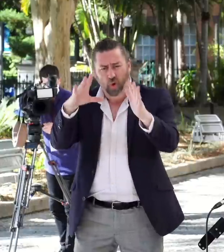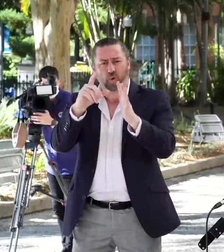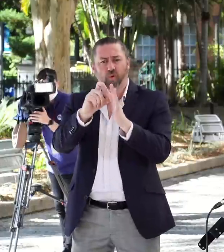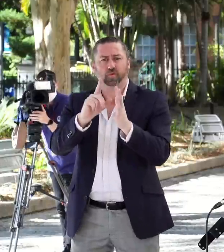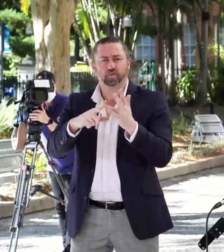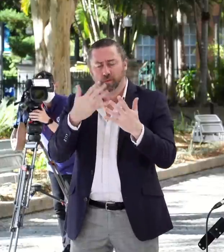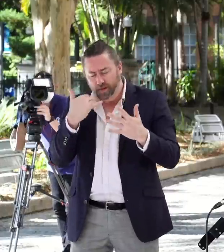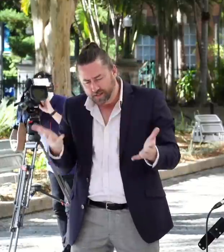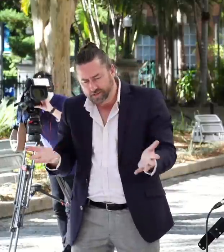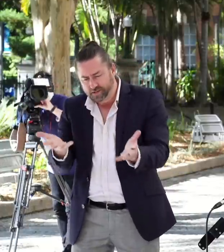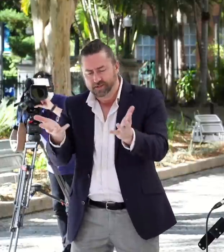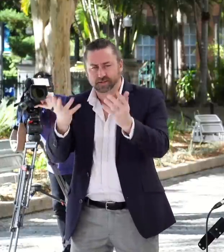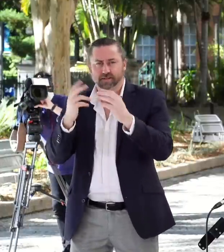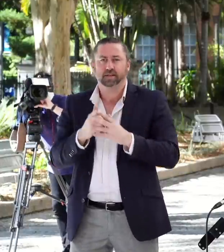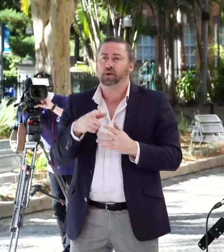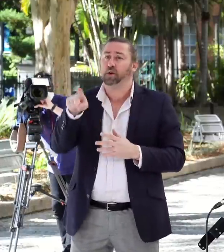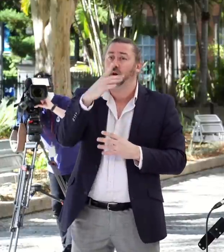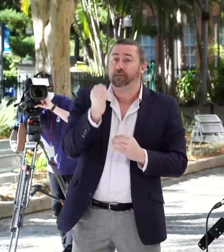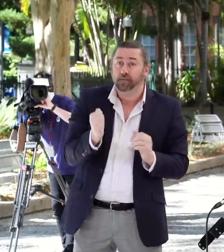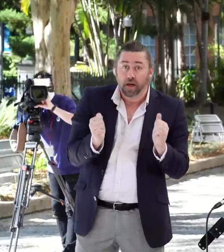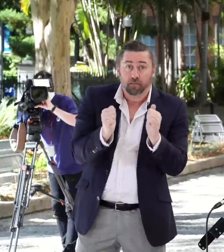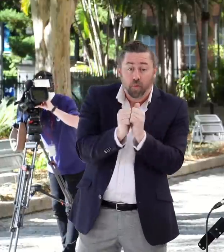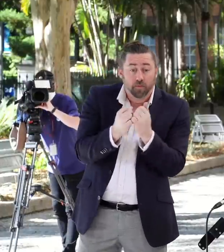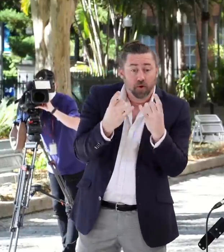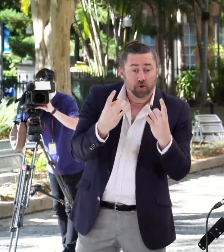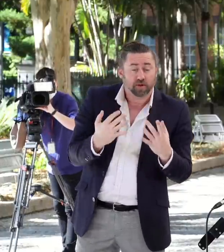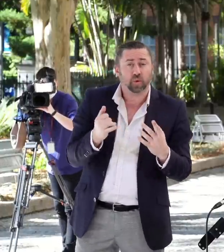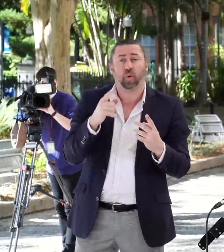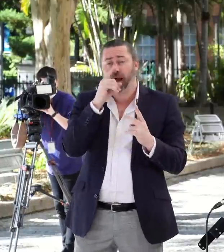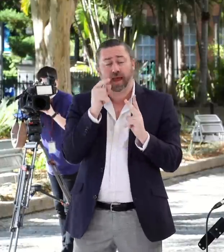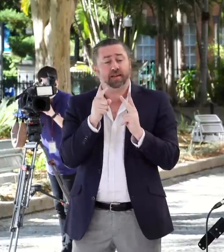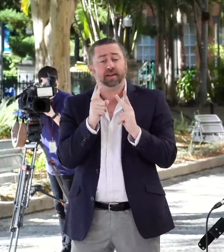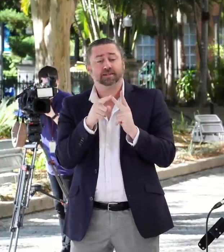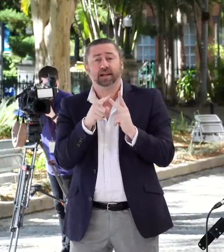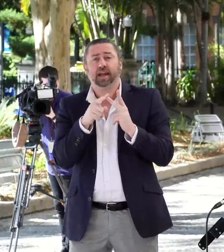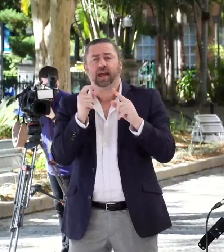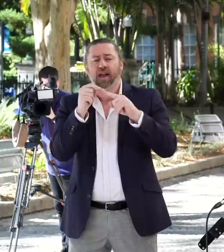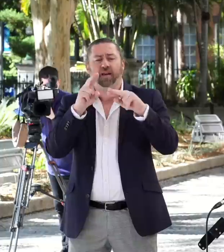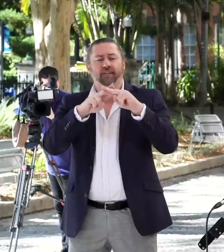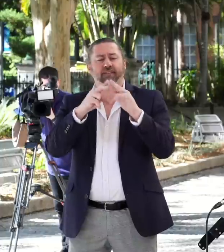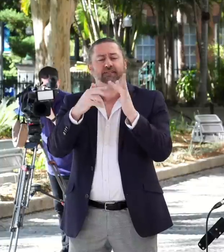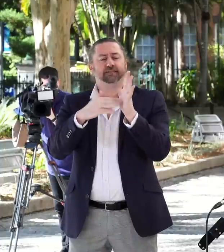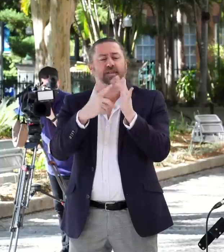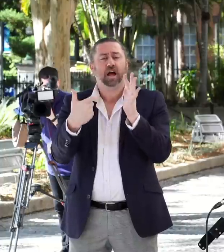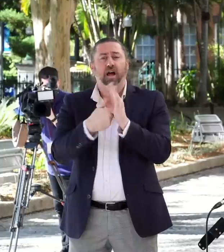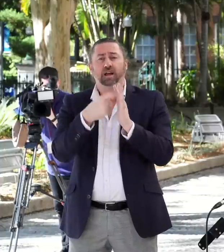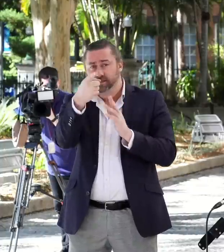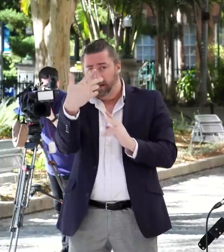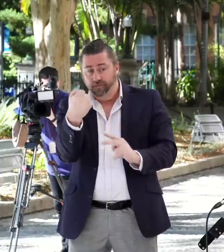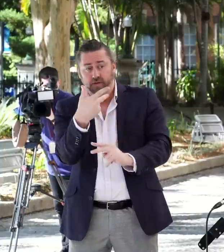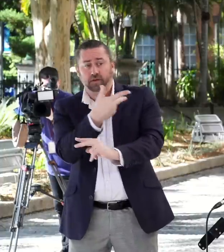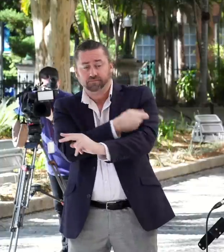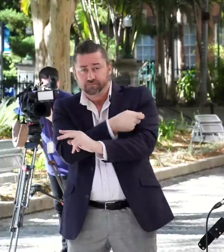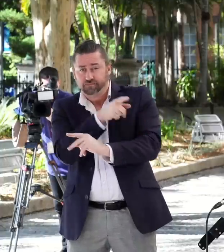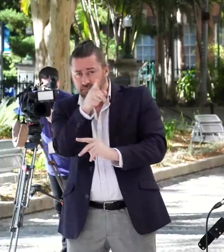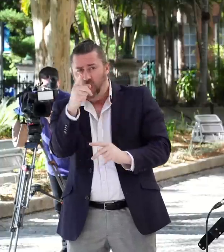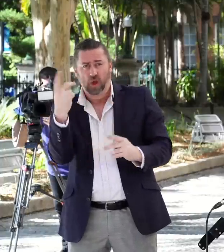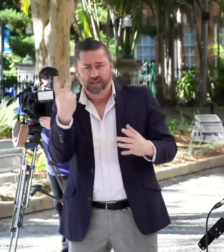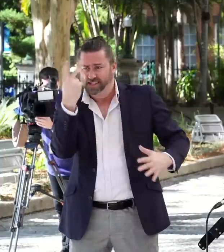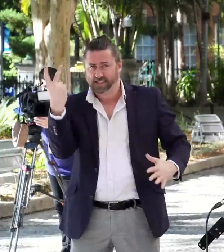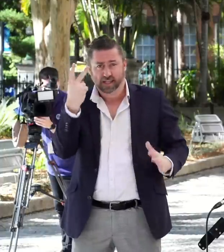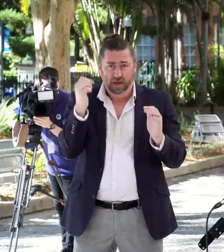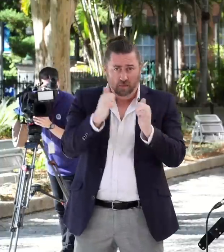course, anyone who already has a booking with us or is eligible for their second dose of Pfizer, please, if you have not been able to secure